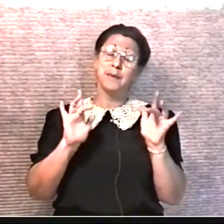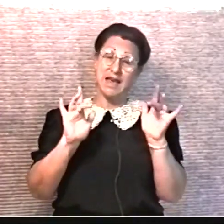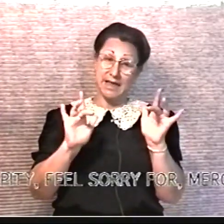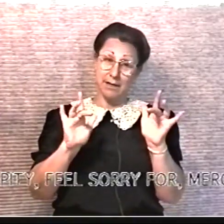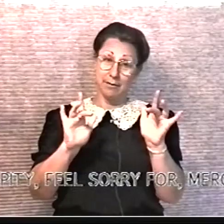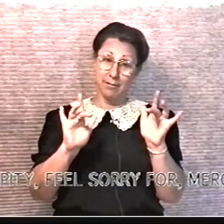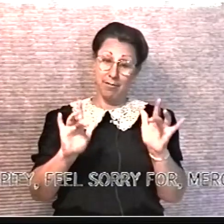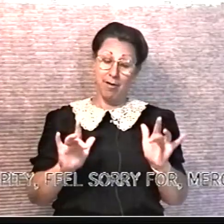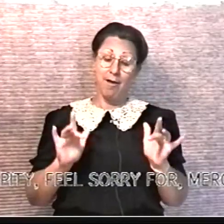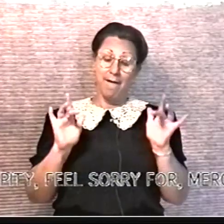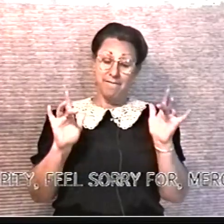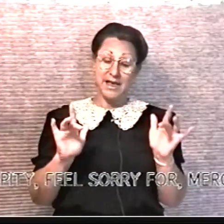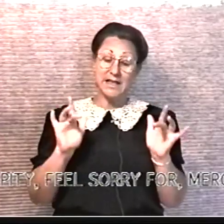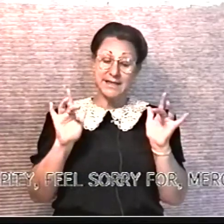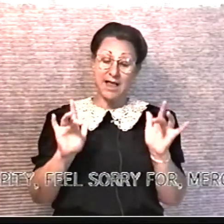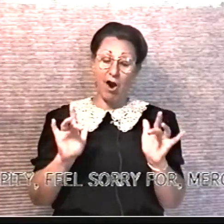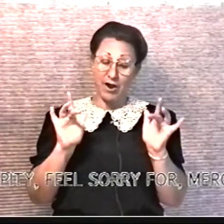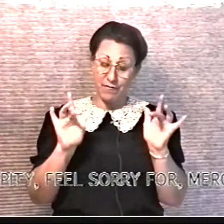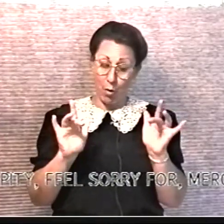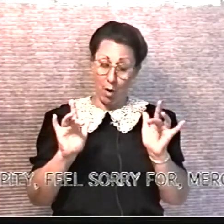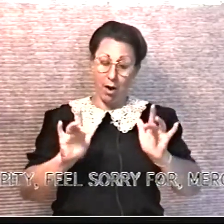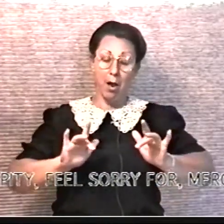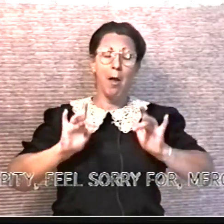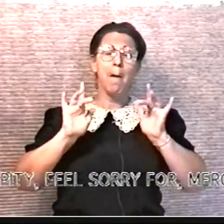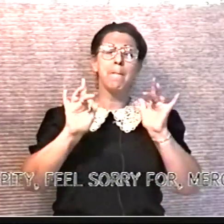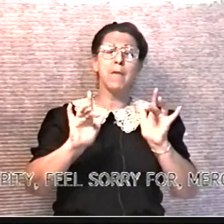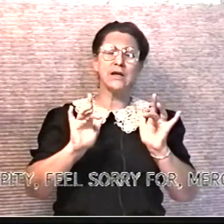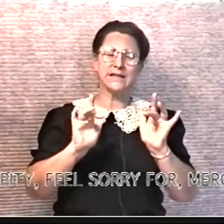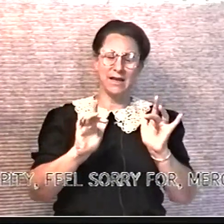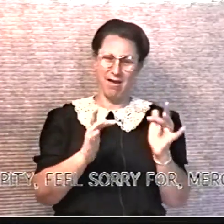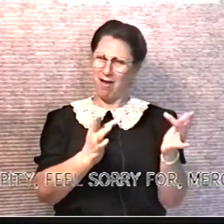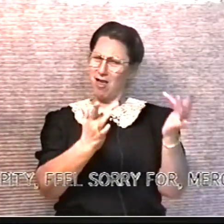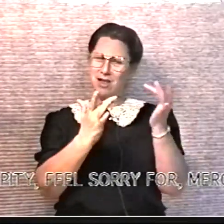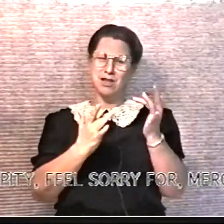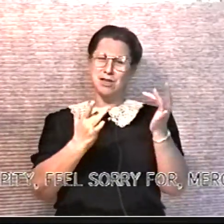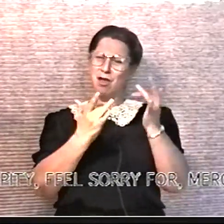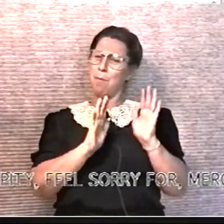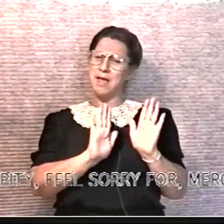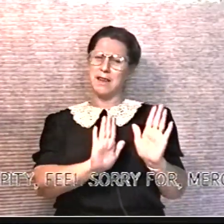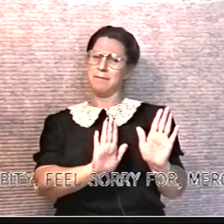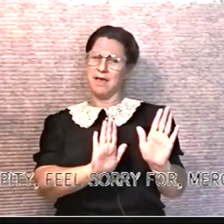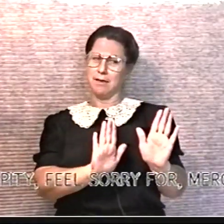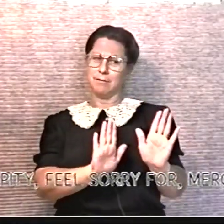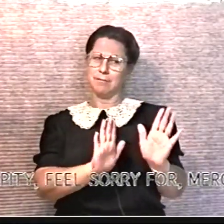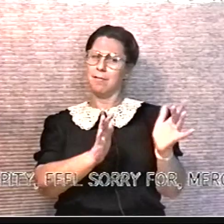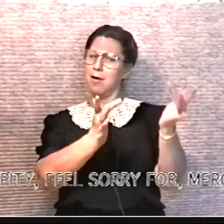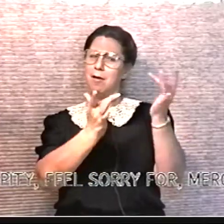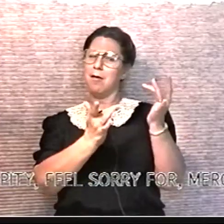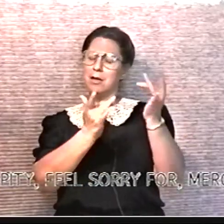Pity, feel sorry for, mercy. Don't pity me. Don't